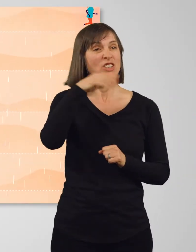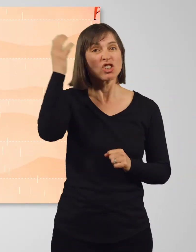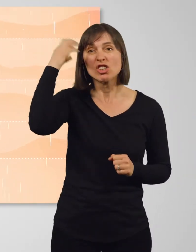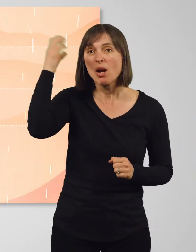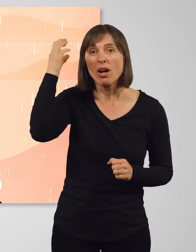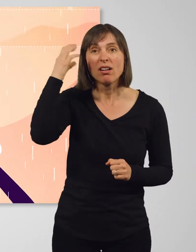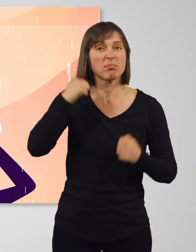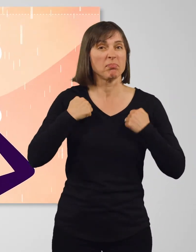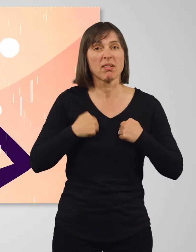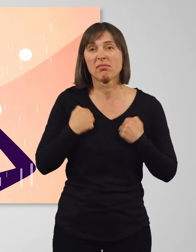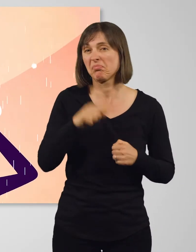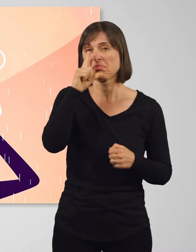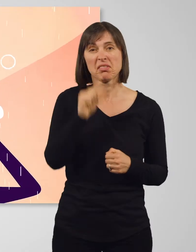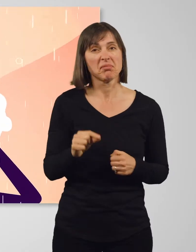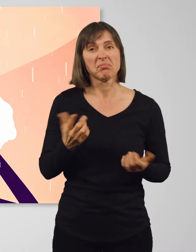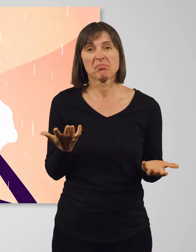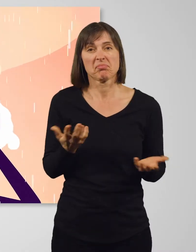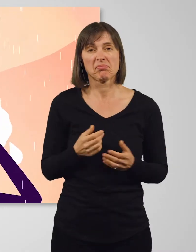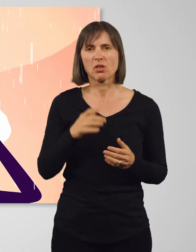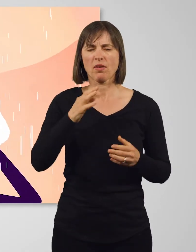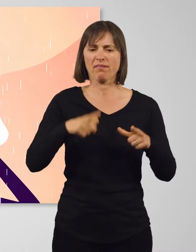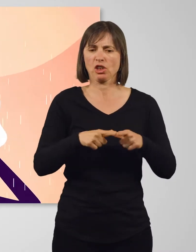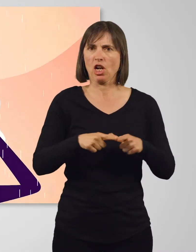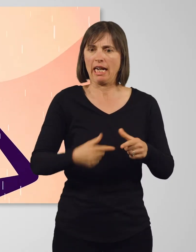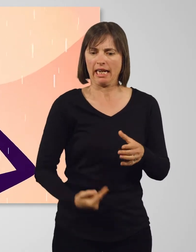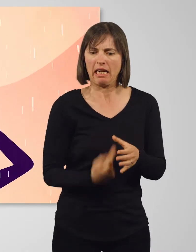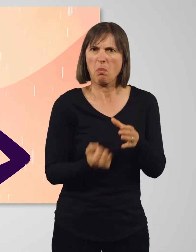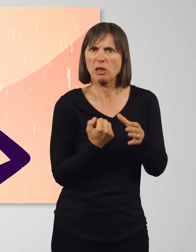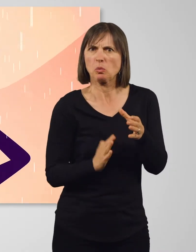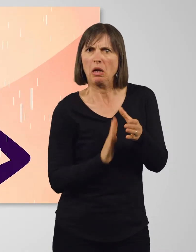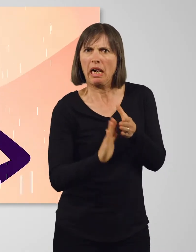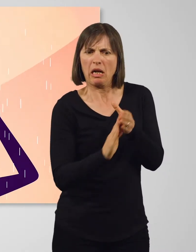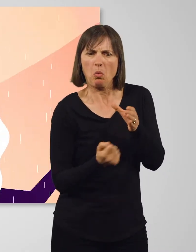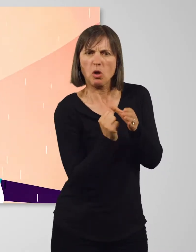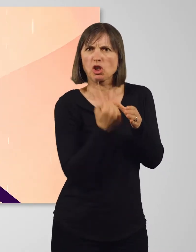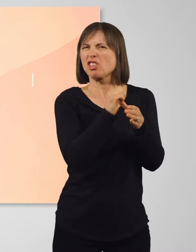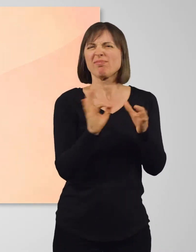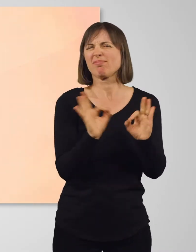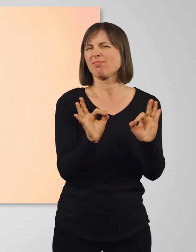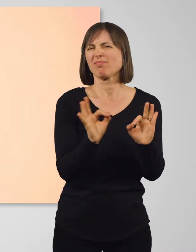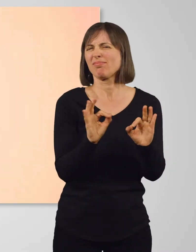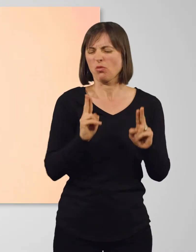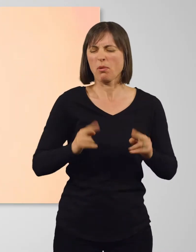It's perfectly fine to wash your body during this time, and there is no need to wash deep inside your vagina.